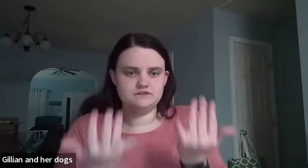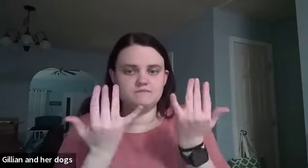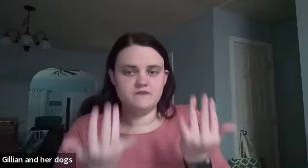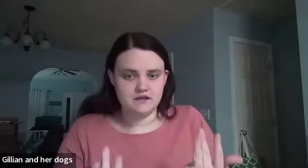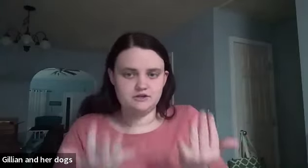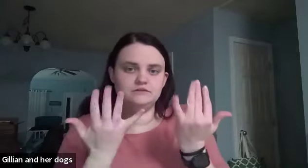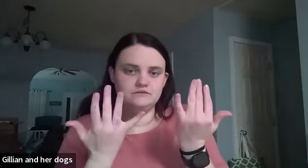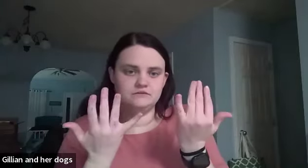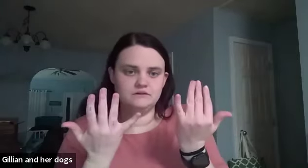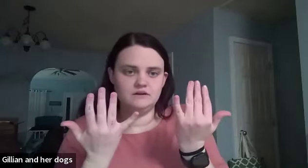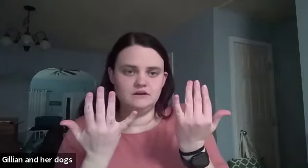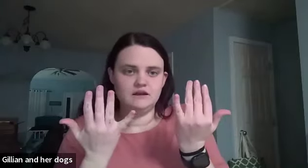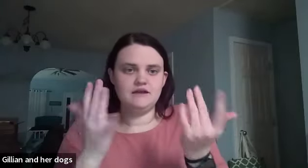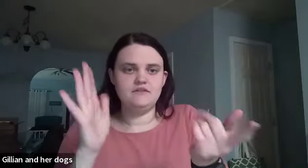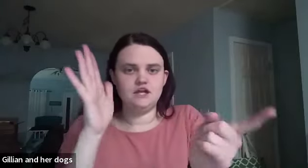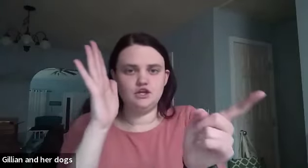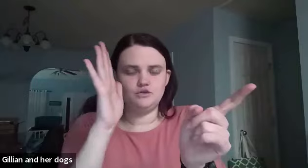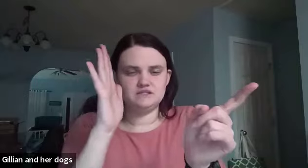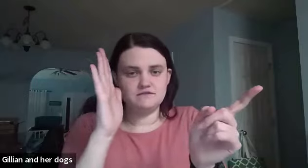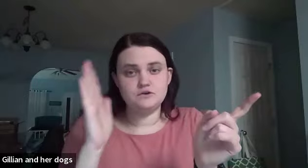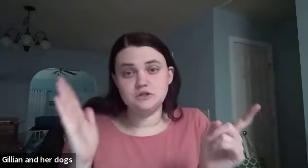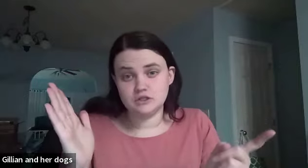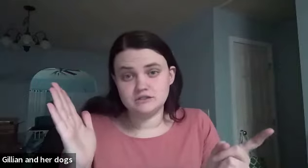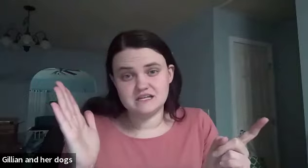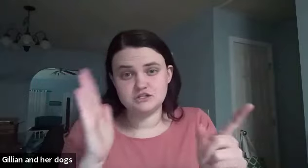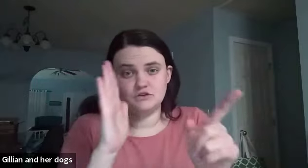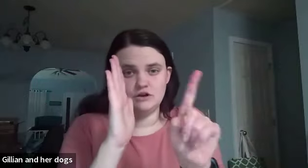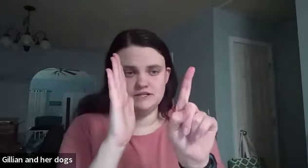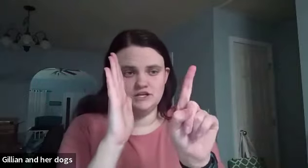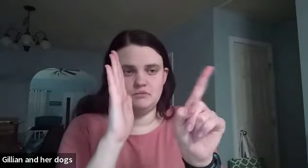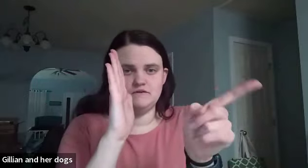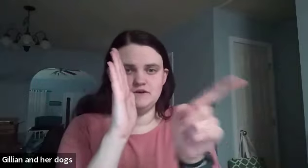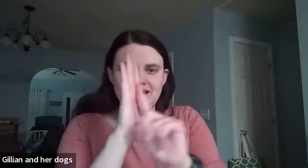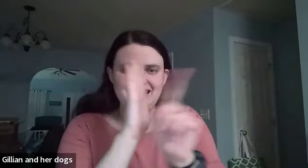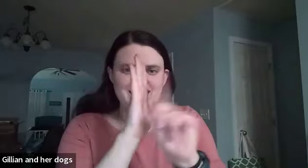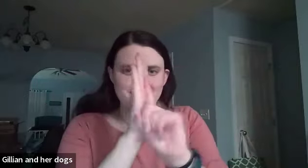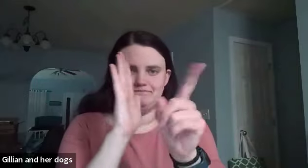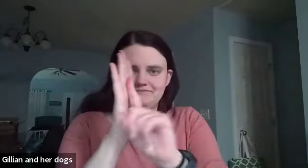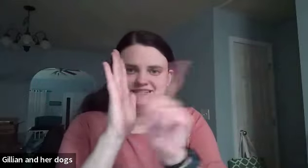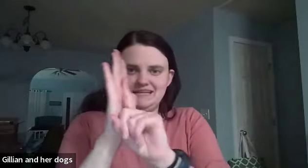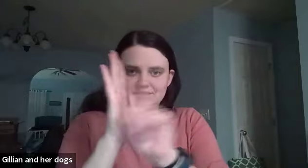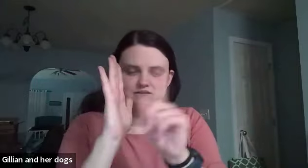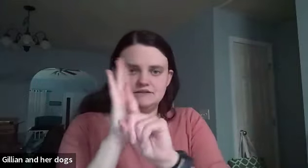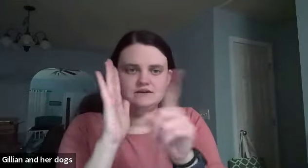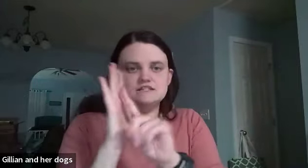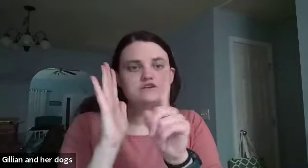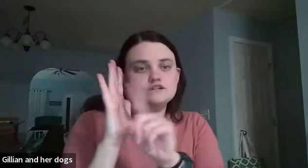fingers up, fire. And then the sign for alert/alarm is you have a pointer finger and it dings. This is also